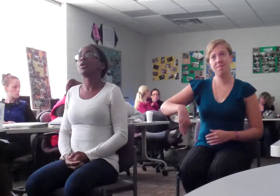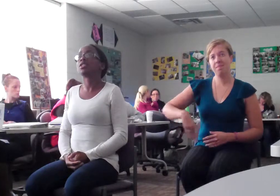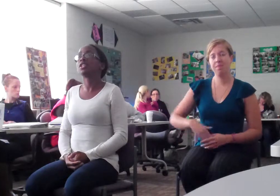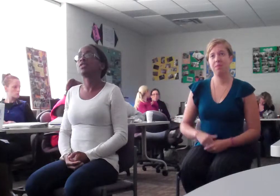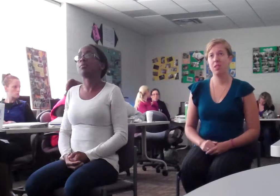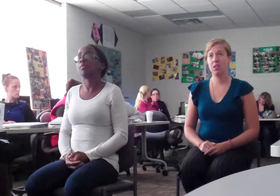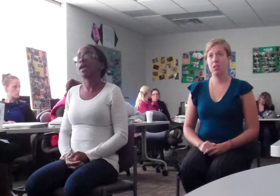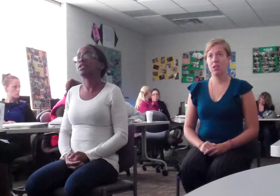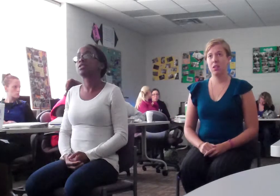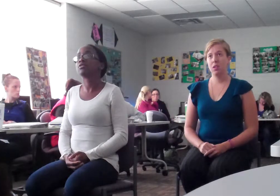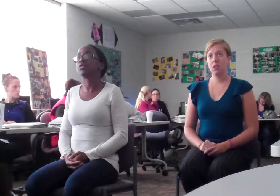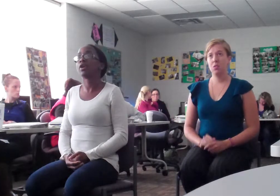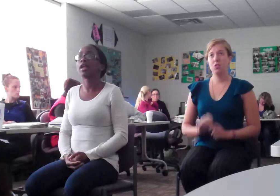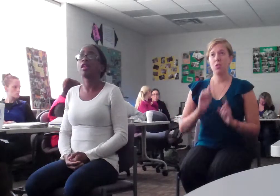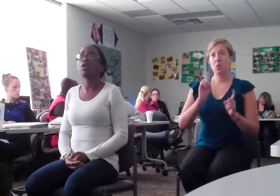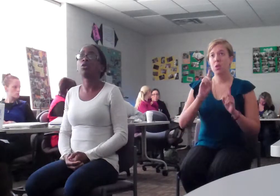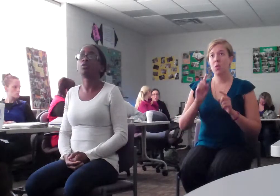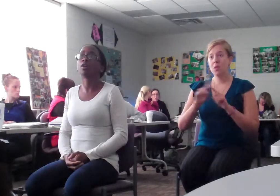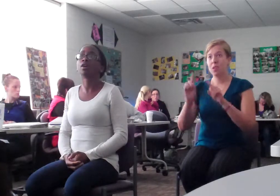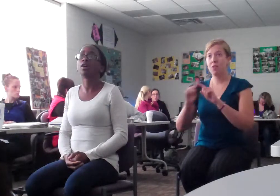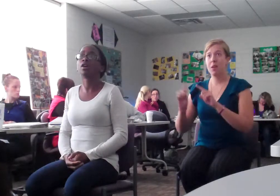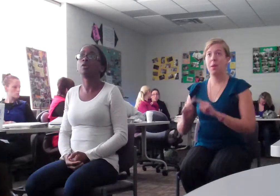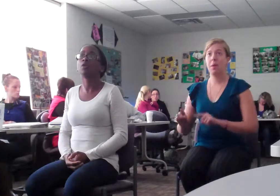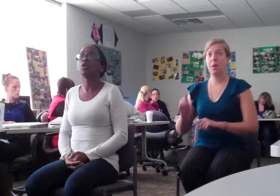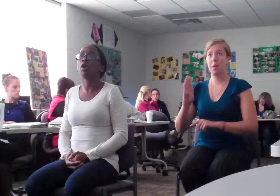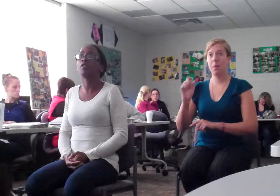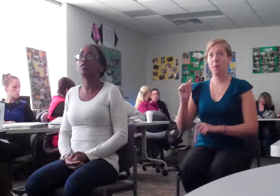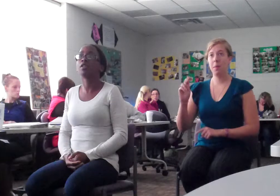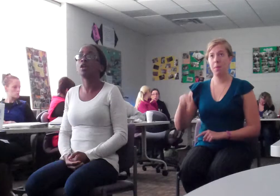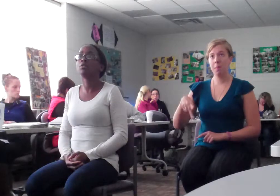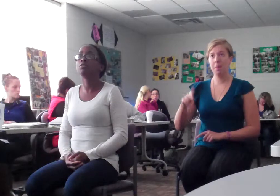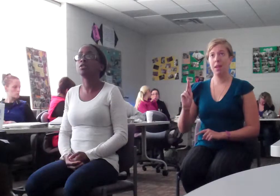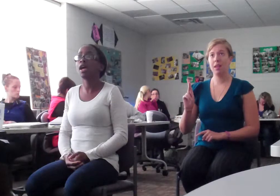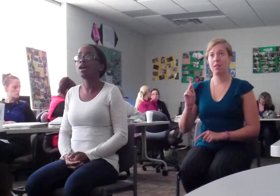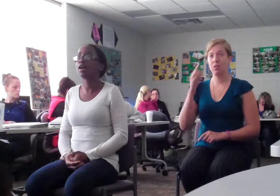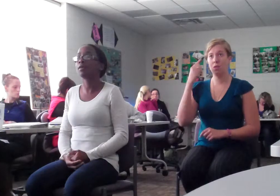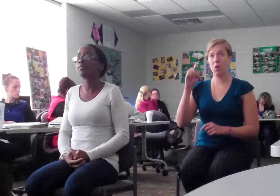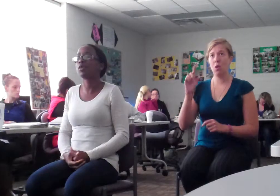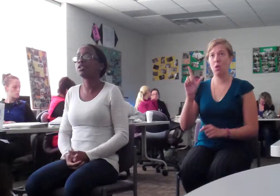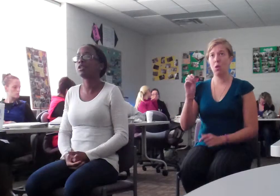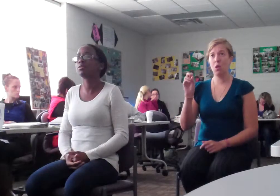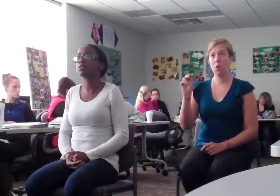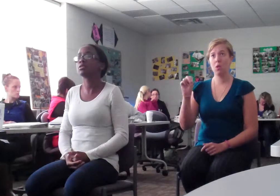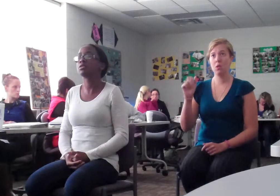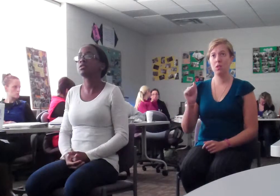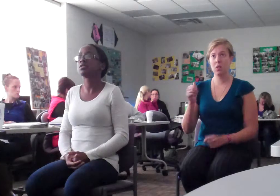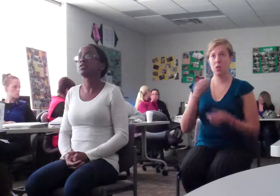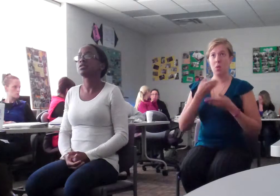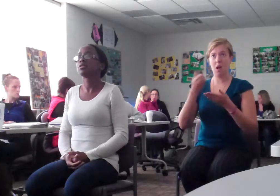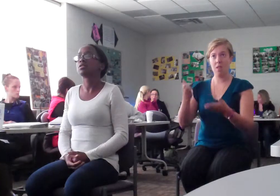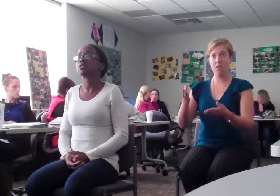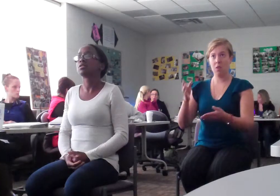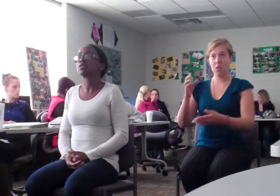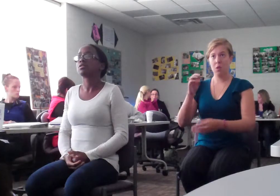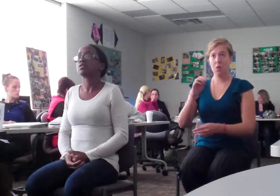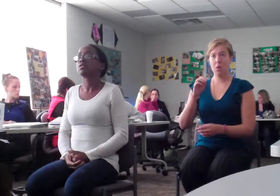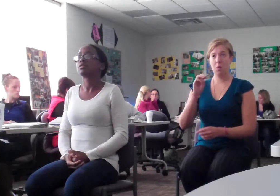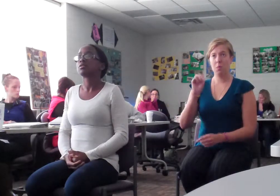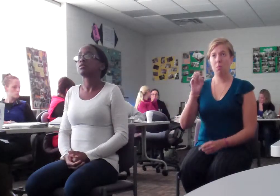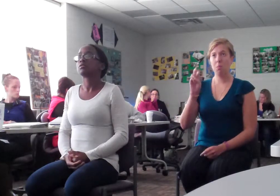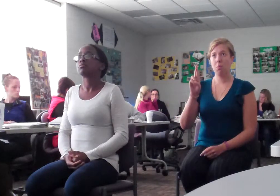So we're going to different banks for a loan. Do you offer loans, mortgage loans?